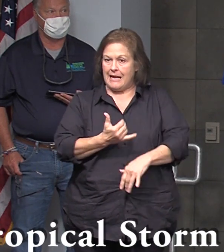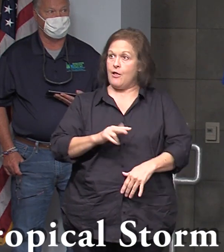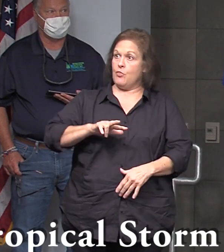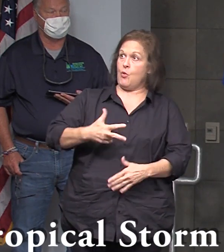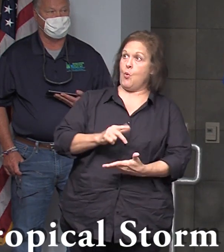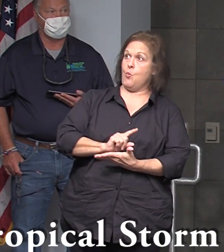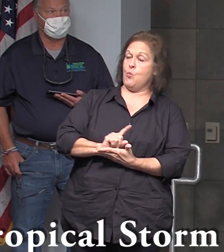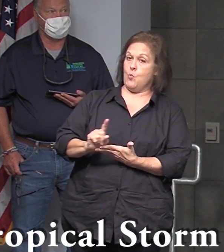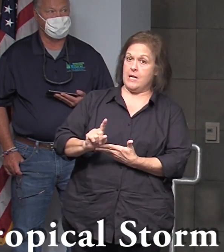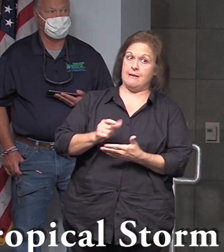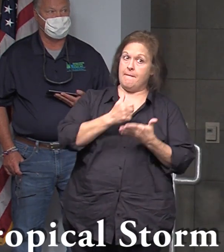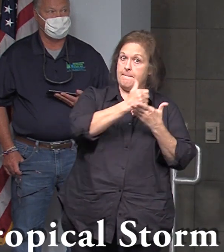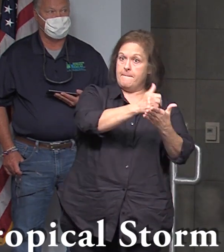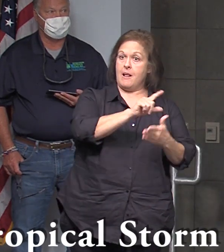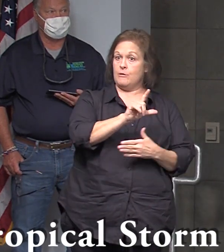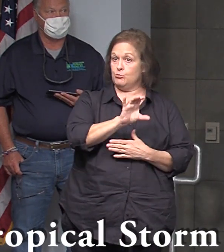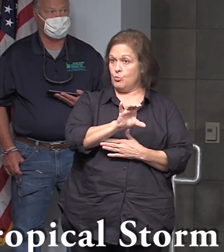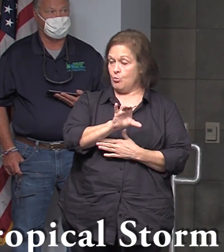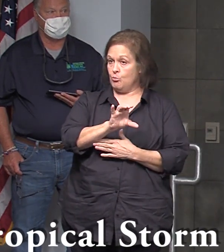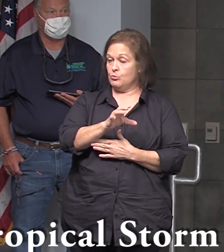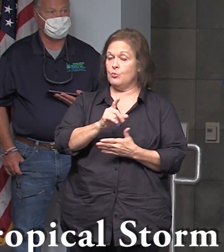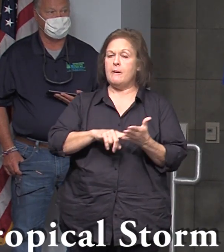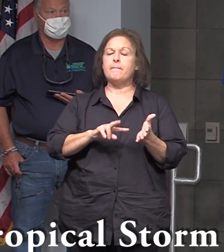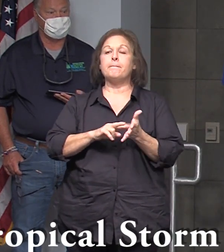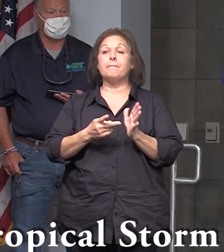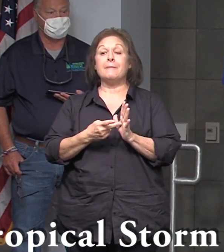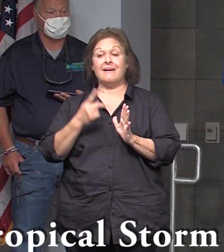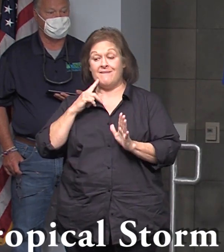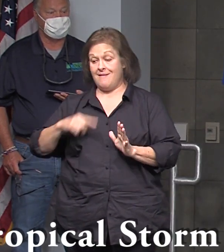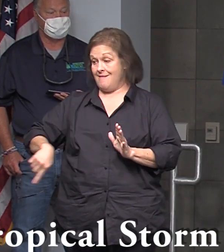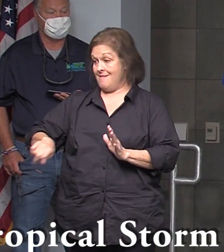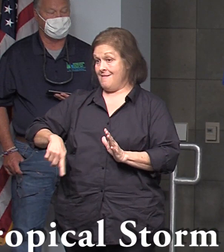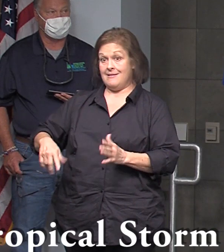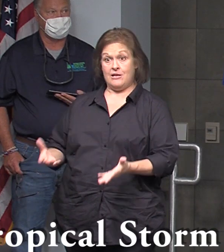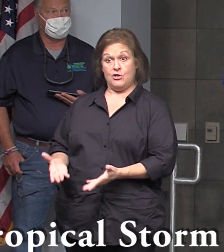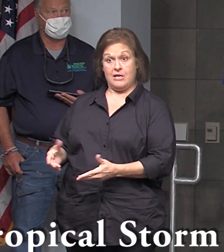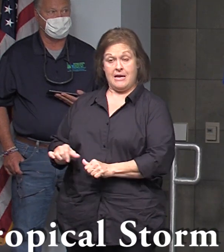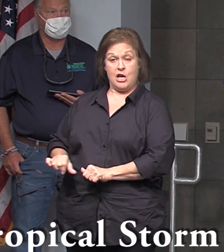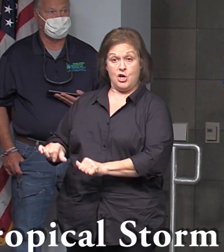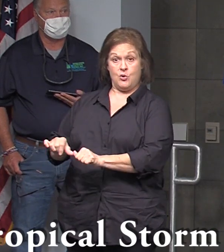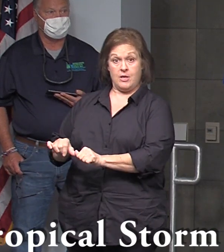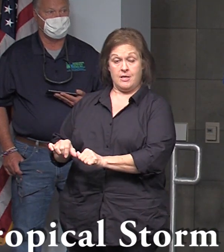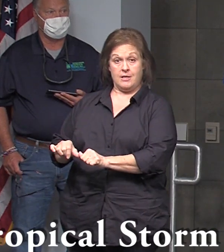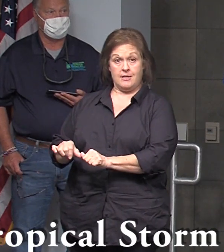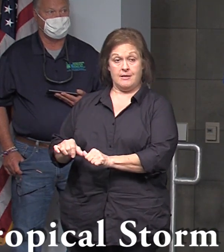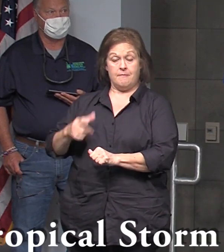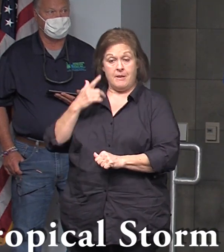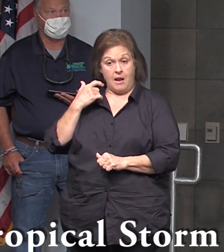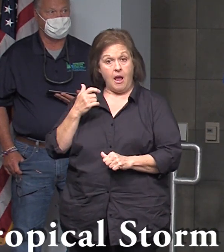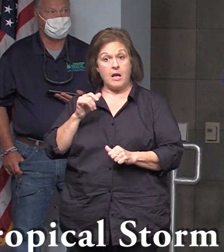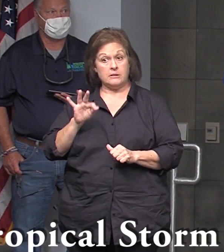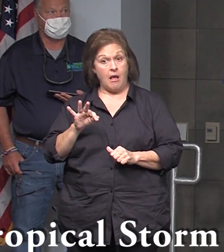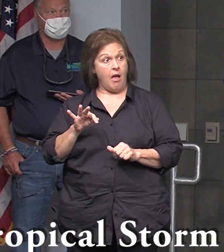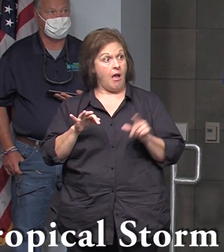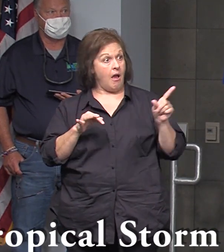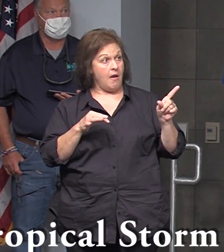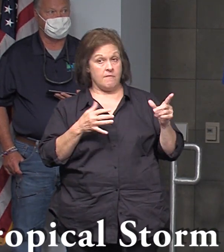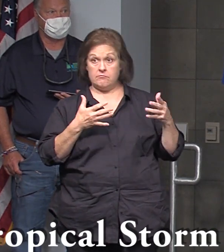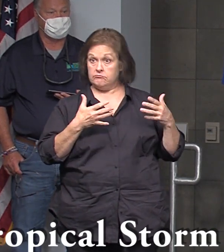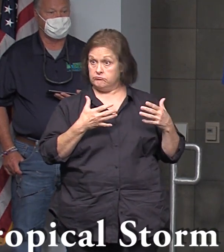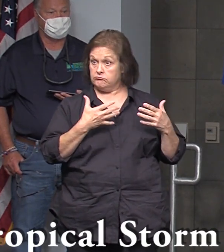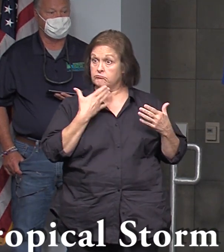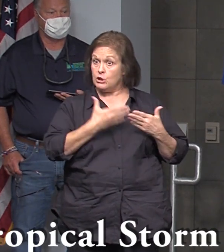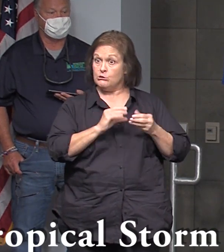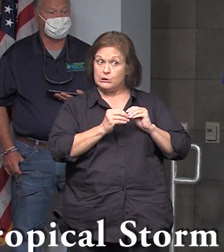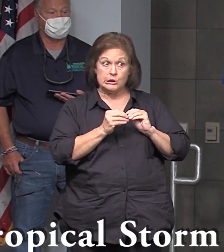of restoration efforts over there. What that means for this region is, with the significant progress we've made there, we're able to roll